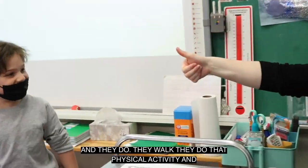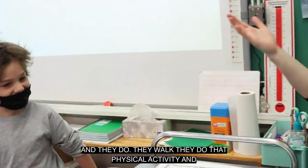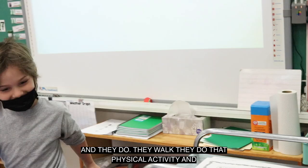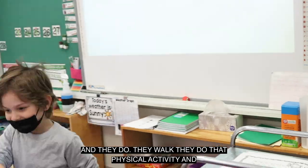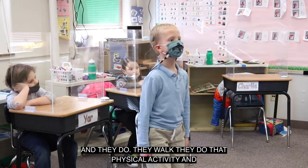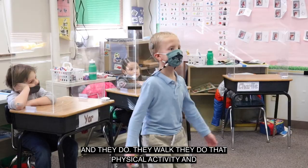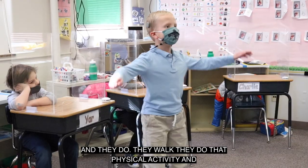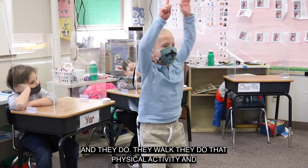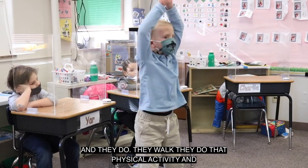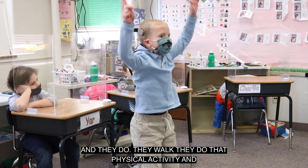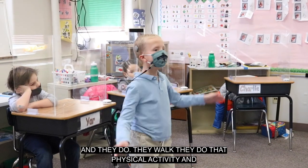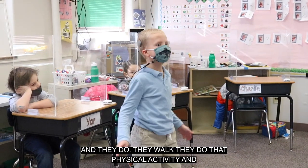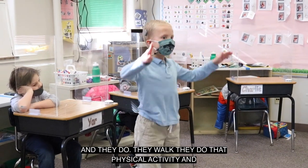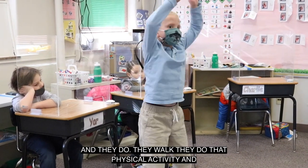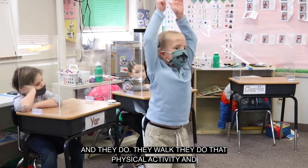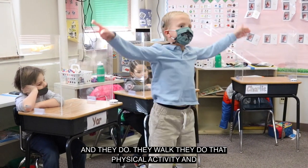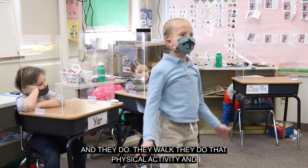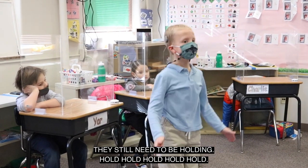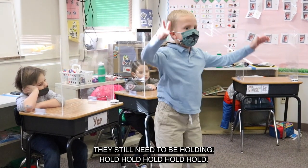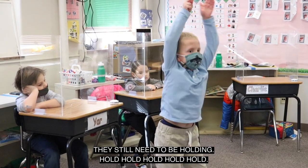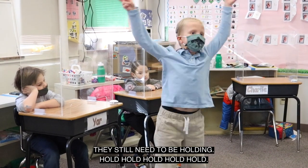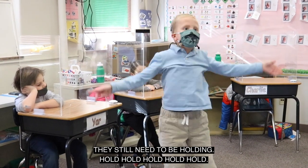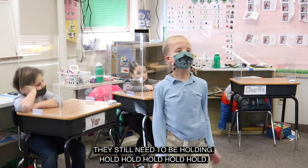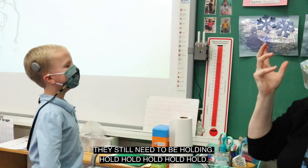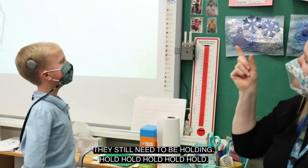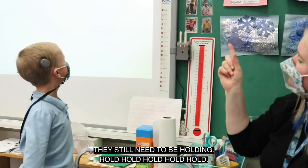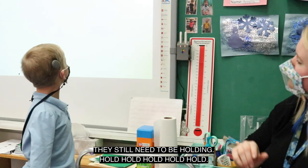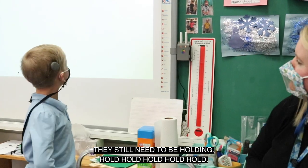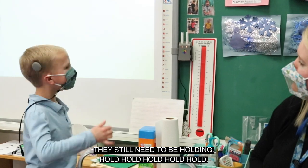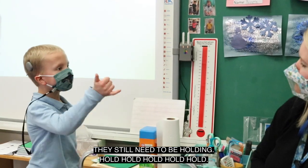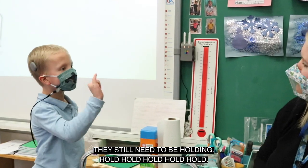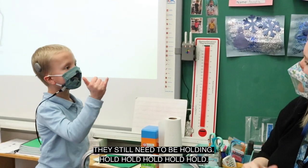They do that physical activity, and they still need to be holding.